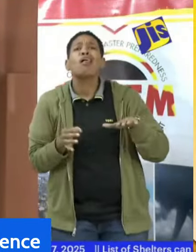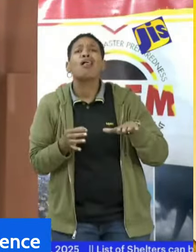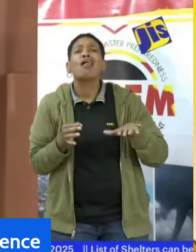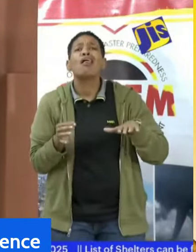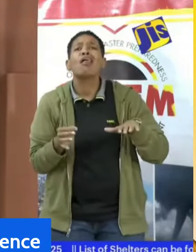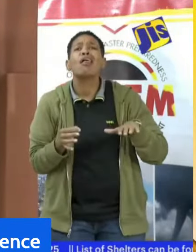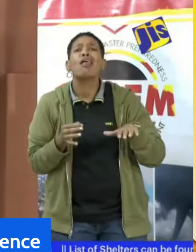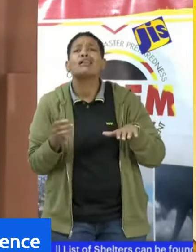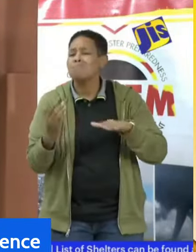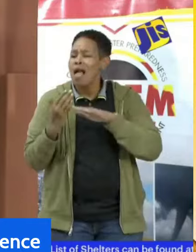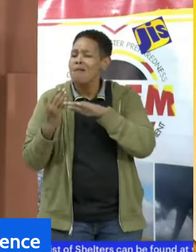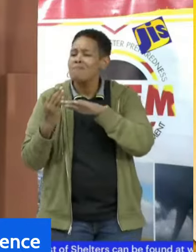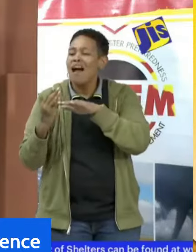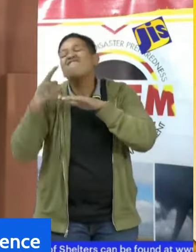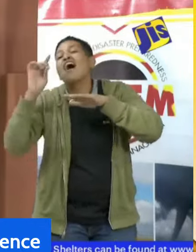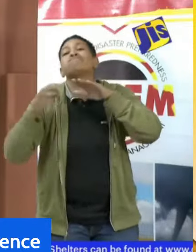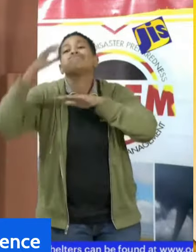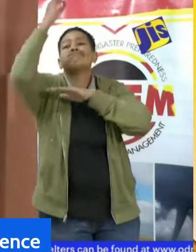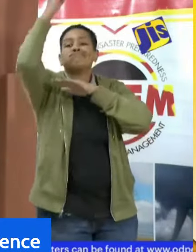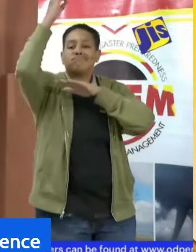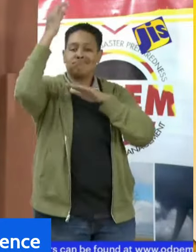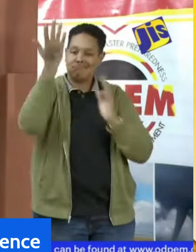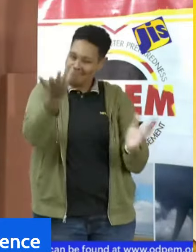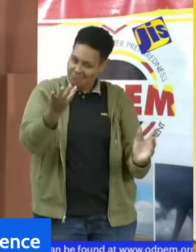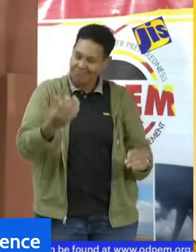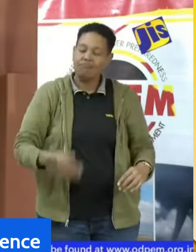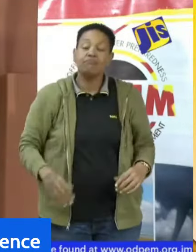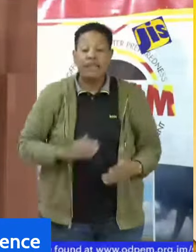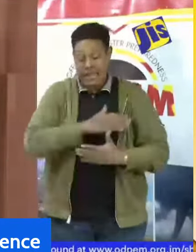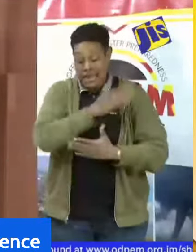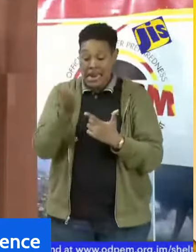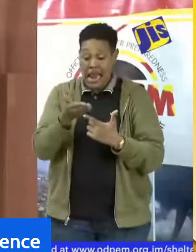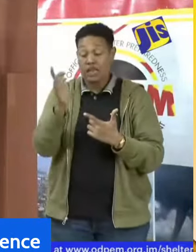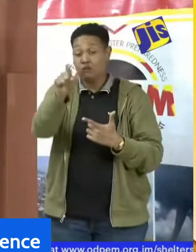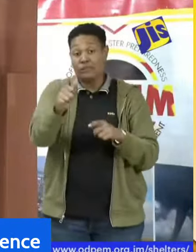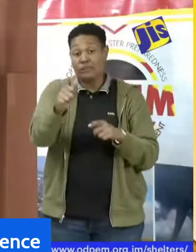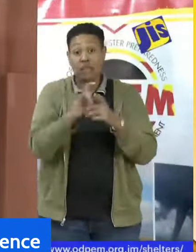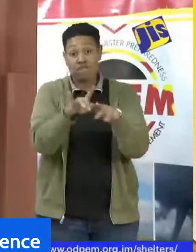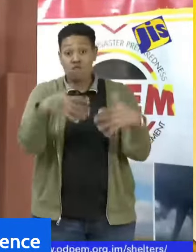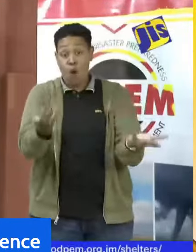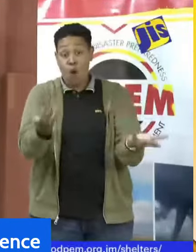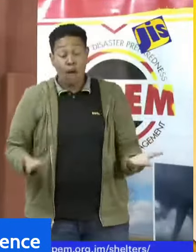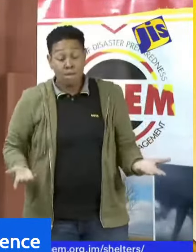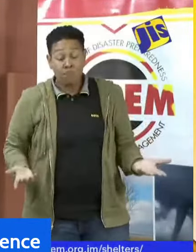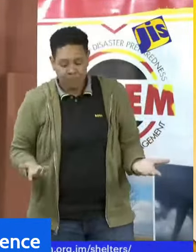receding or moving out of the area. The next question was about the,